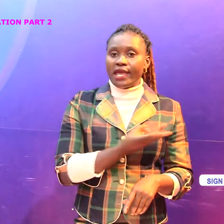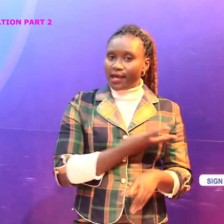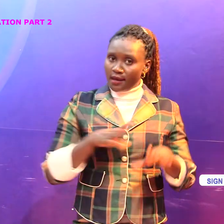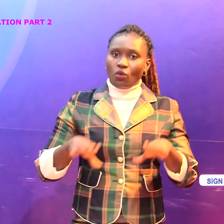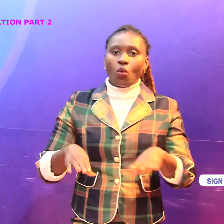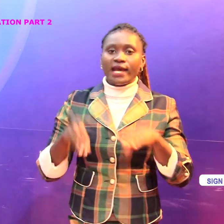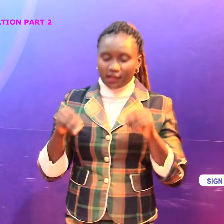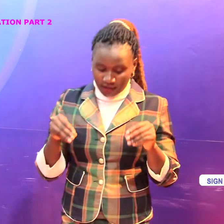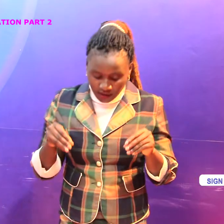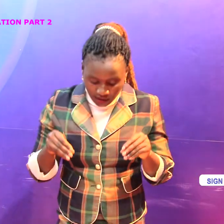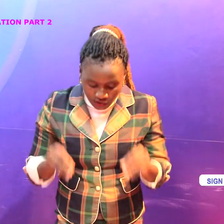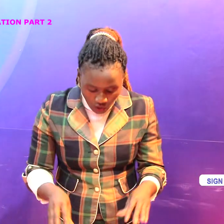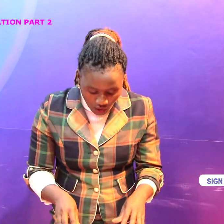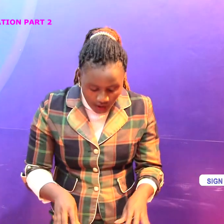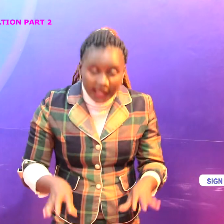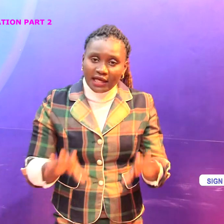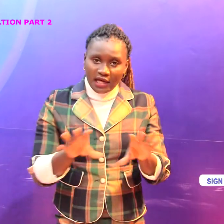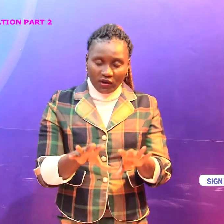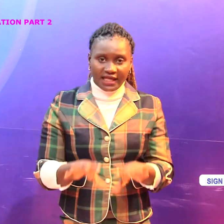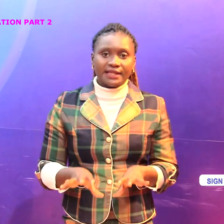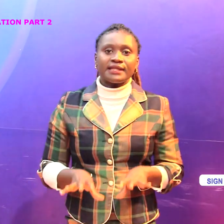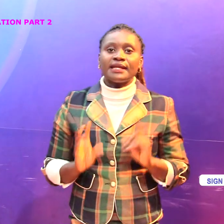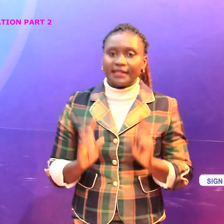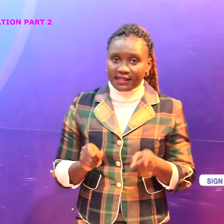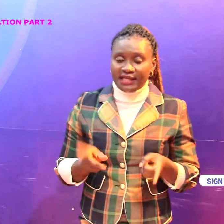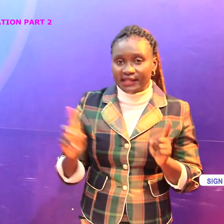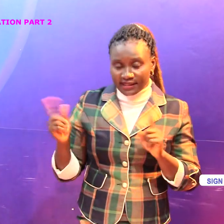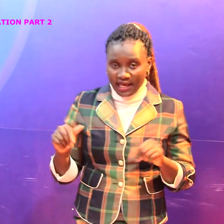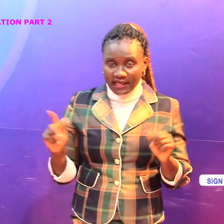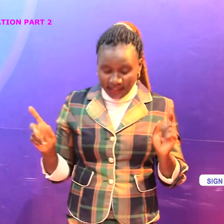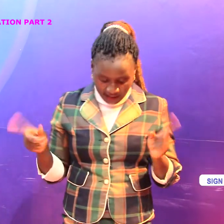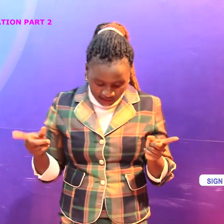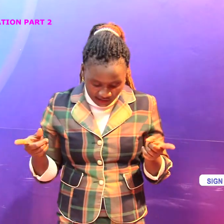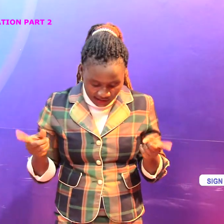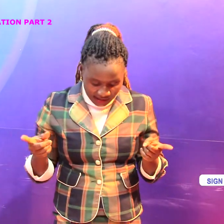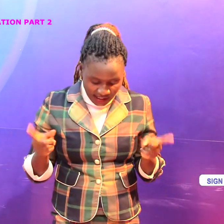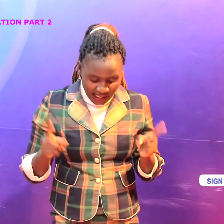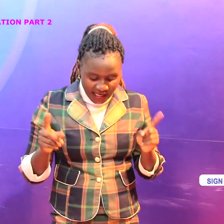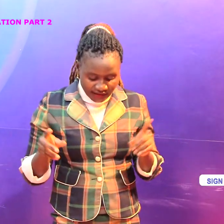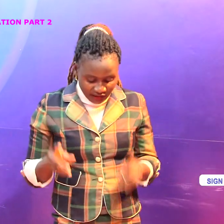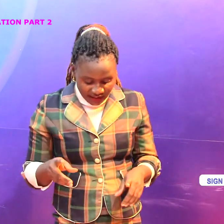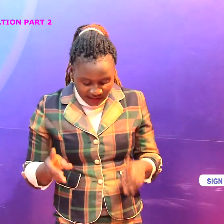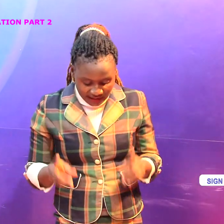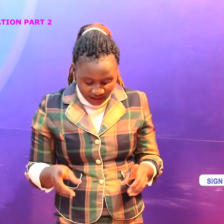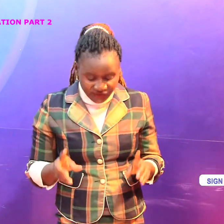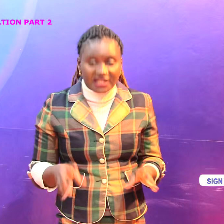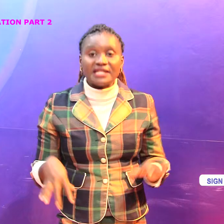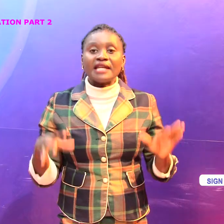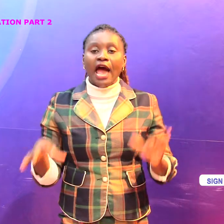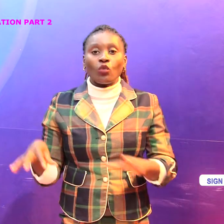we wait. So in our next sentence, that is in signed English, is he has been the chief since I